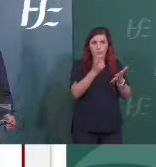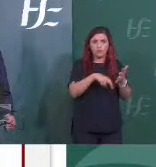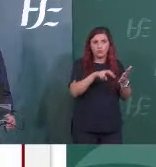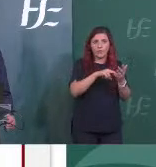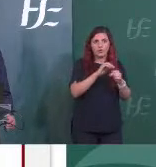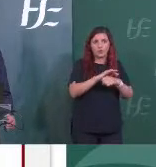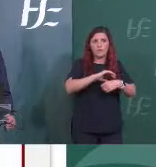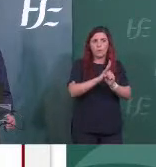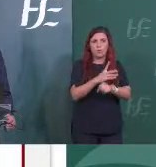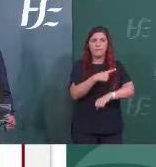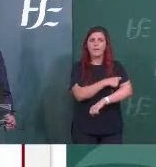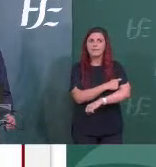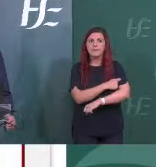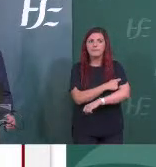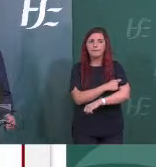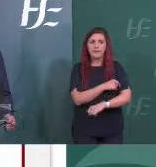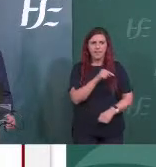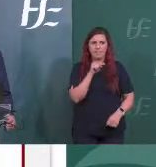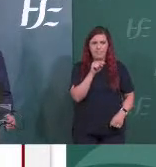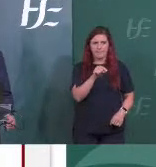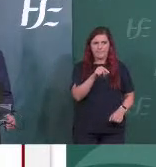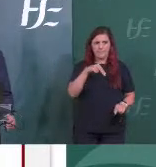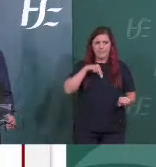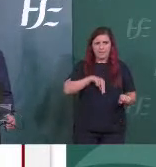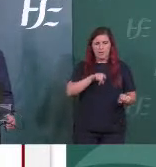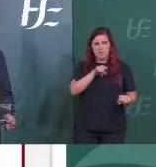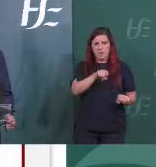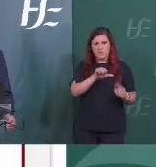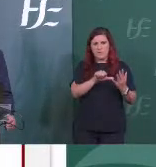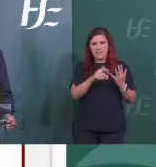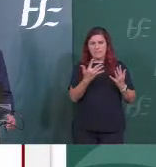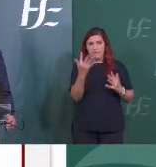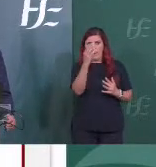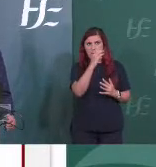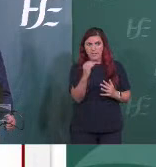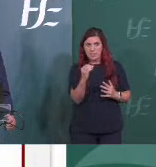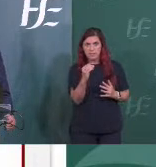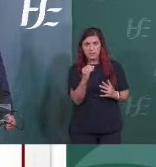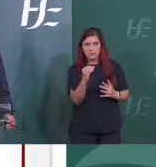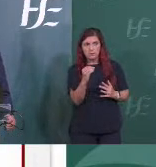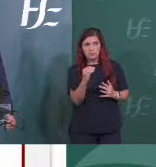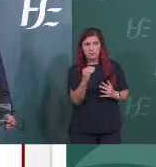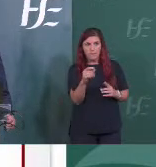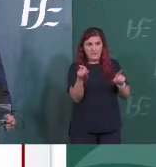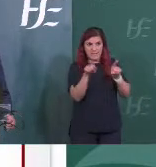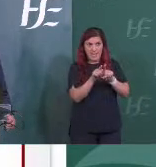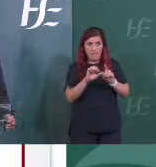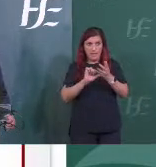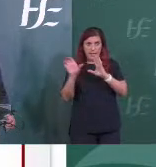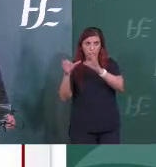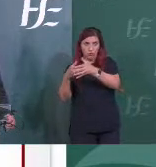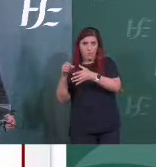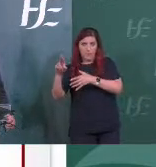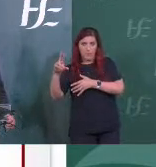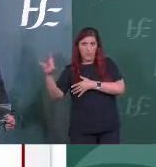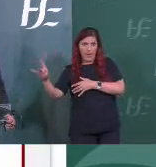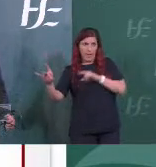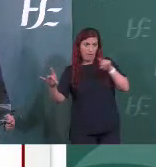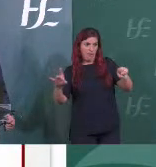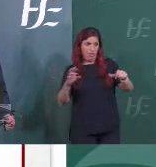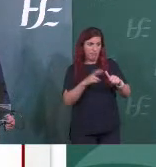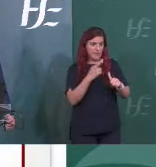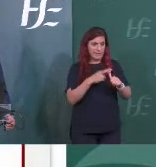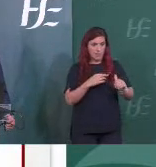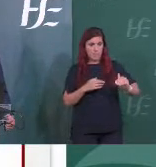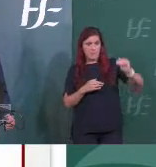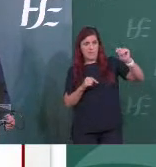already almost matched the uptake rate of 65% among the same cohort in the UK. I would appeal to